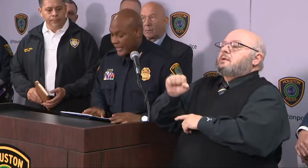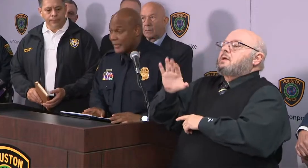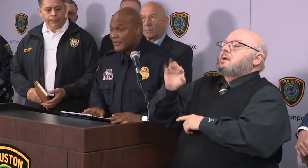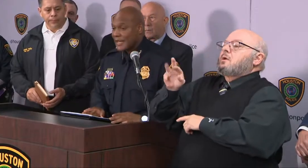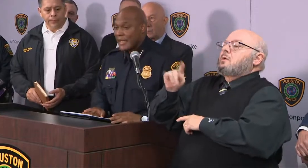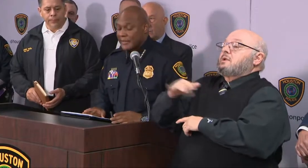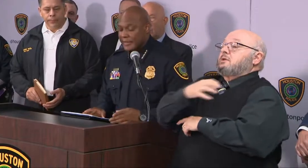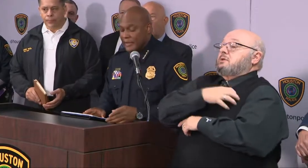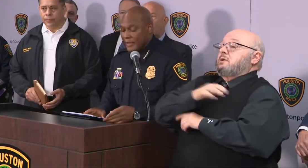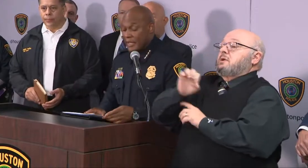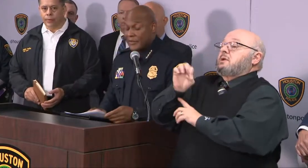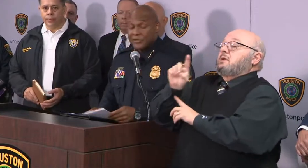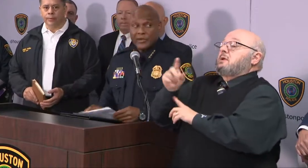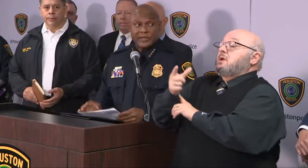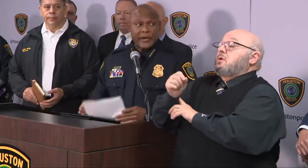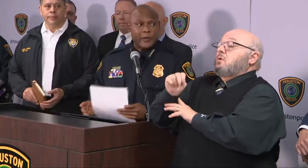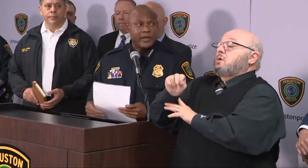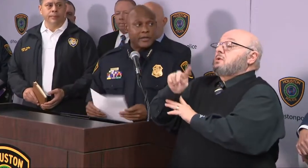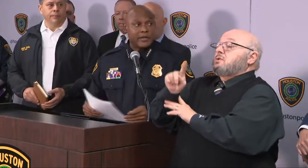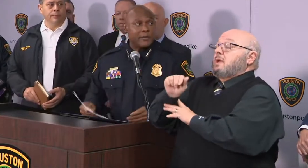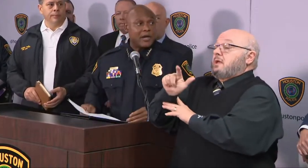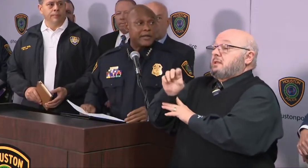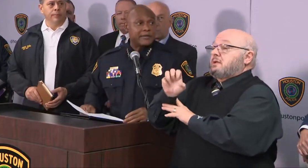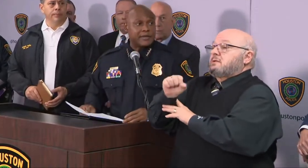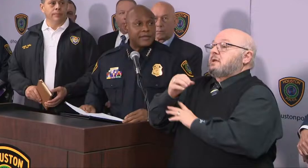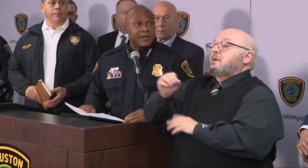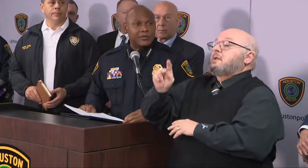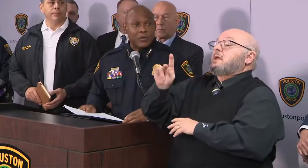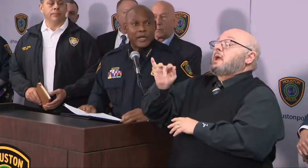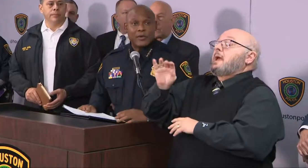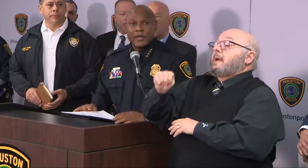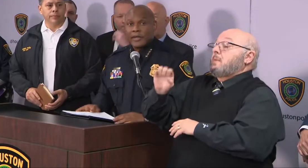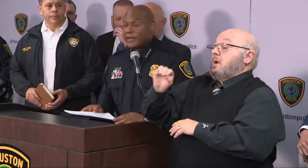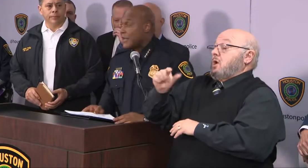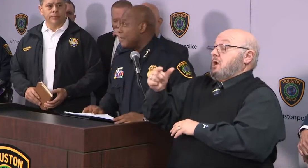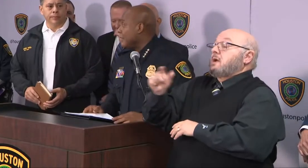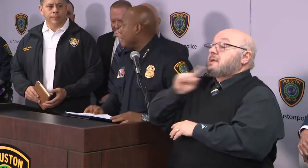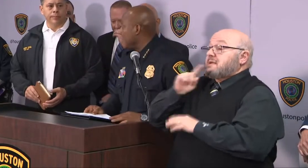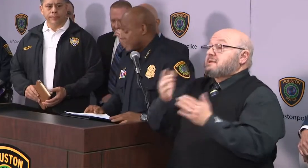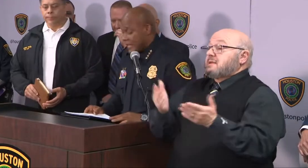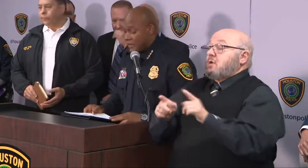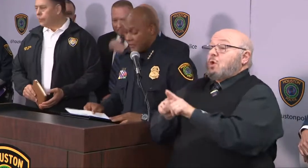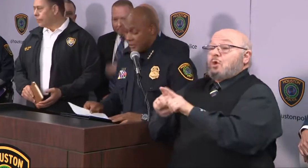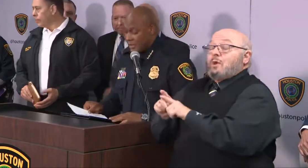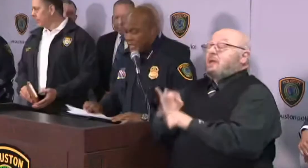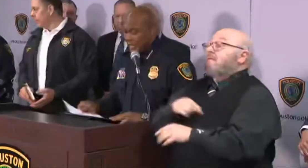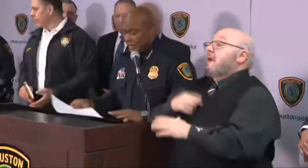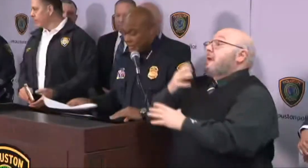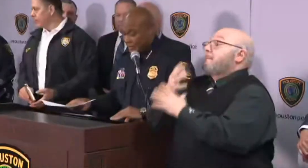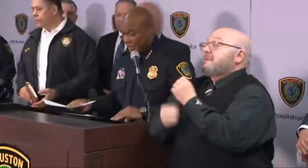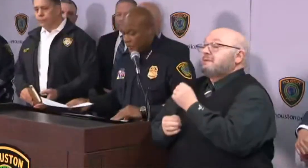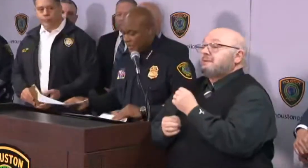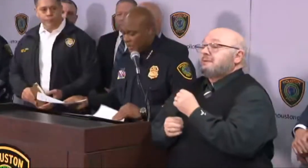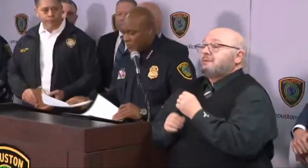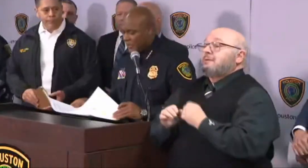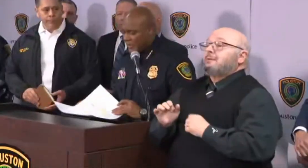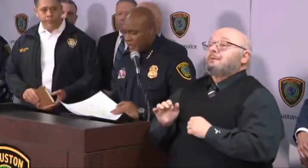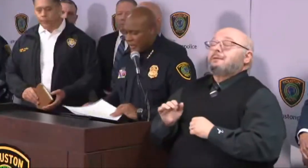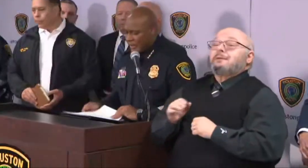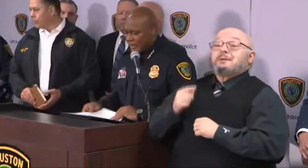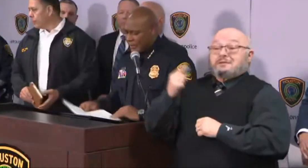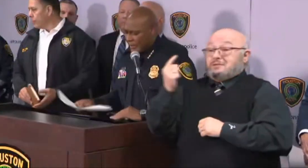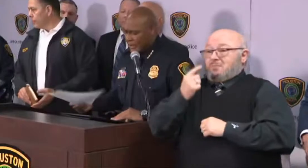Sheriff Ed Gonzalez. And our district attorney, Kim Ogg, is here as well. And if I've missed out on somebody, you let me know.